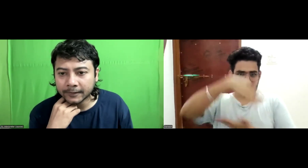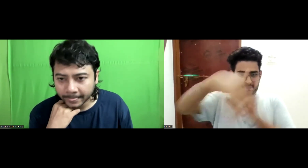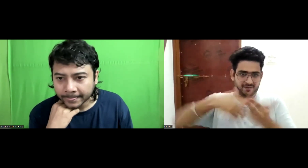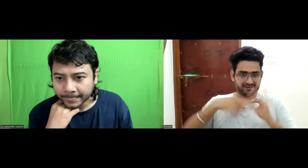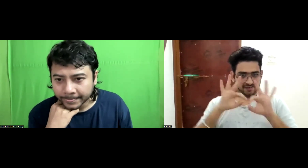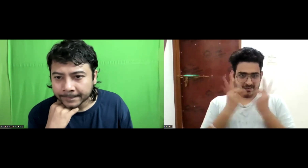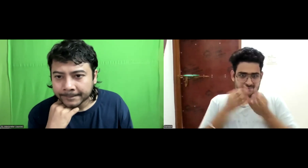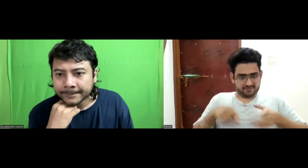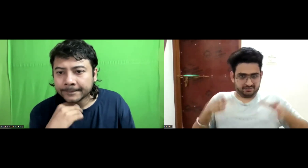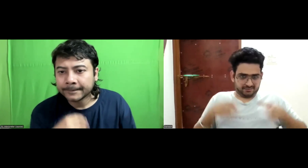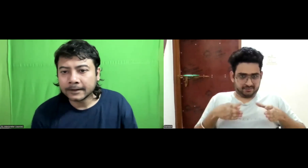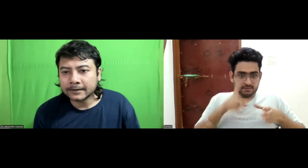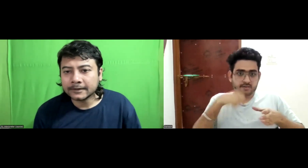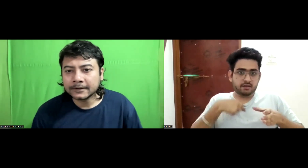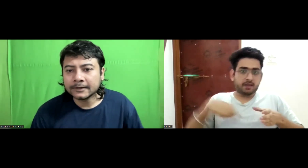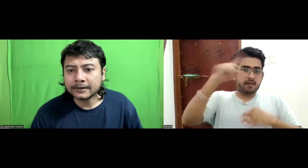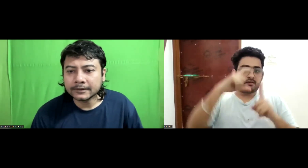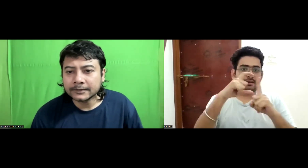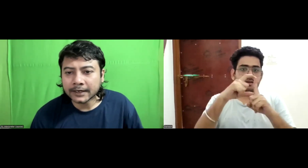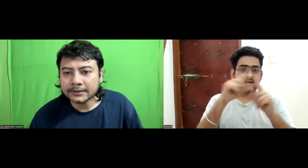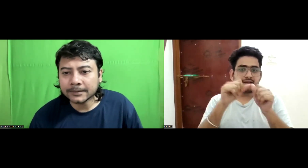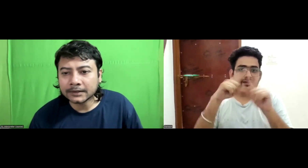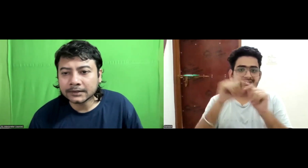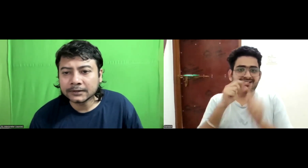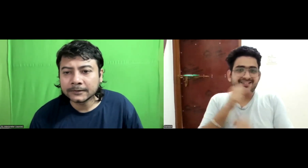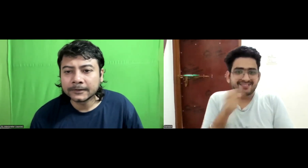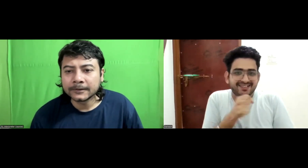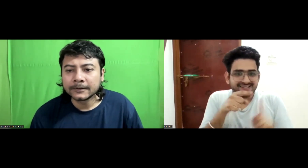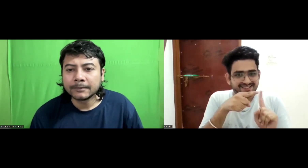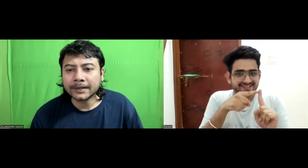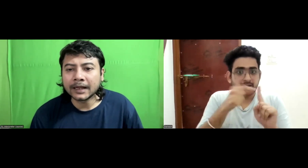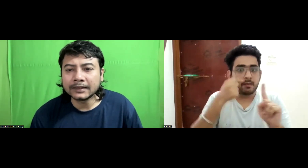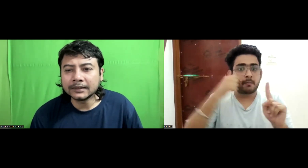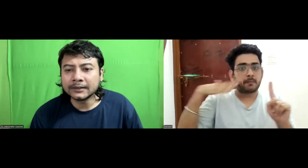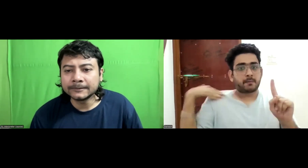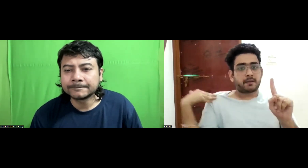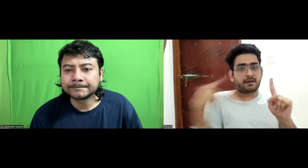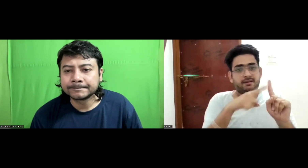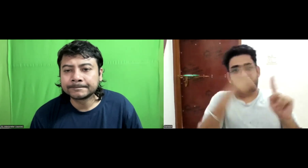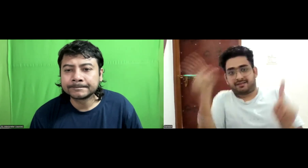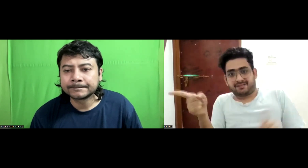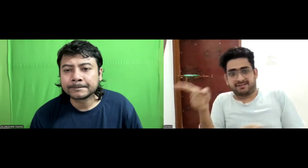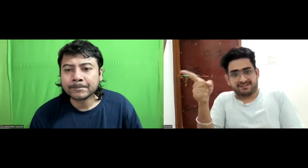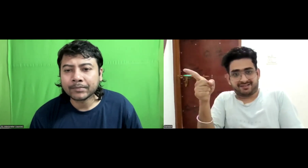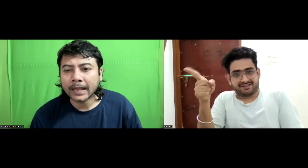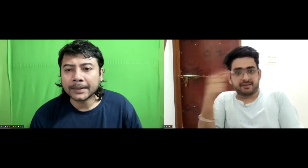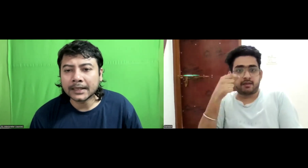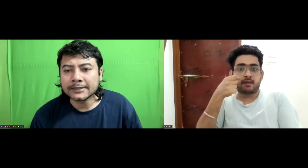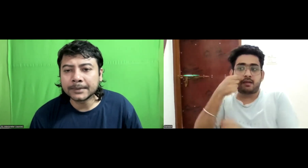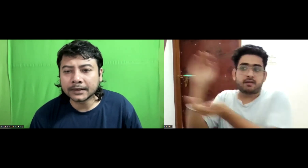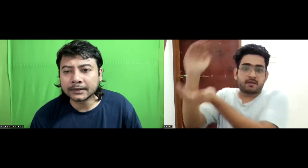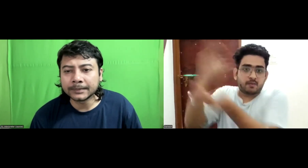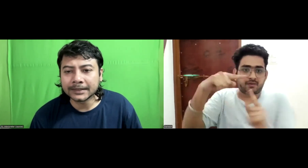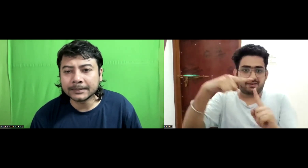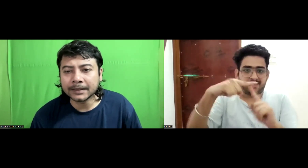different. Yes, there's certain challenges, Mataji. My Okay. dadi and my